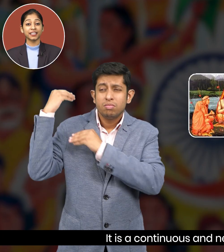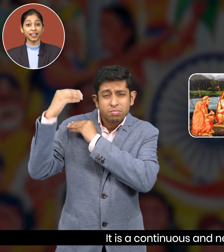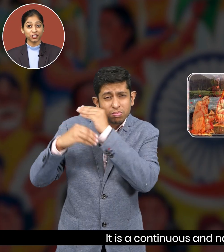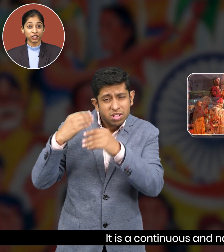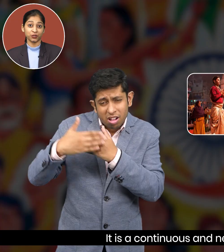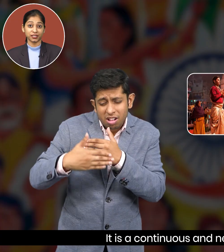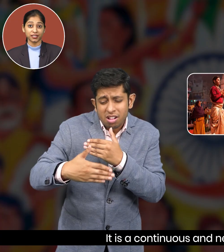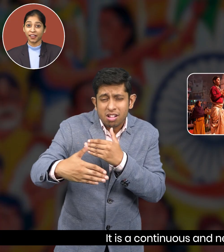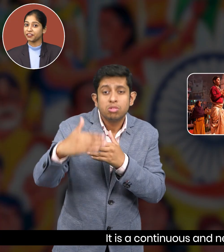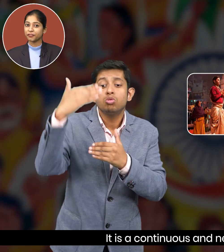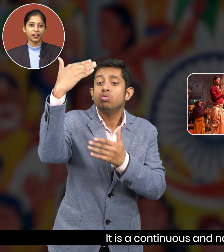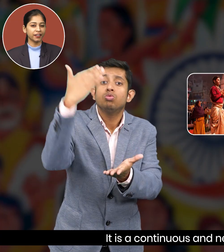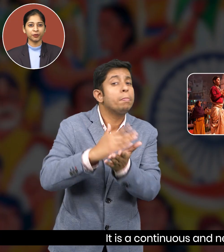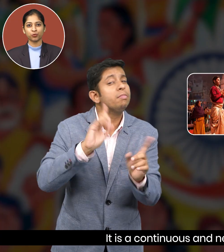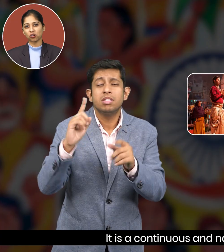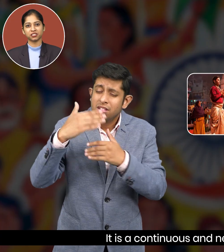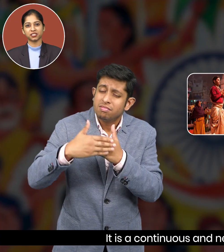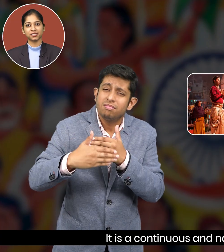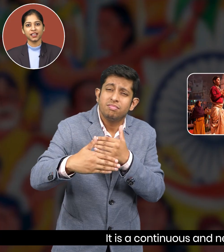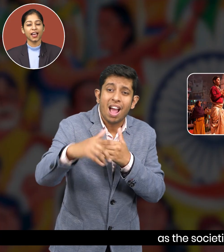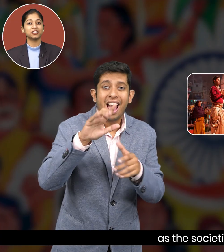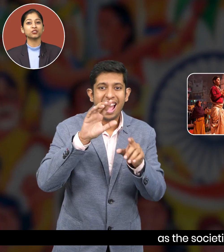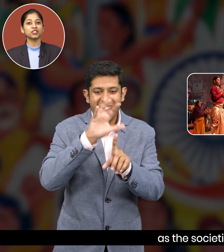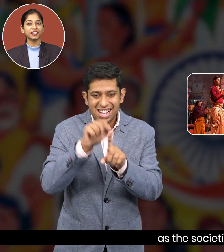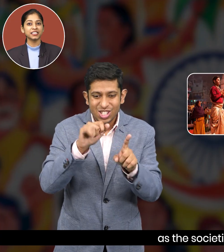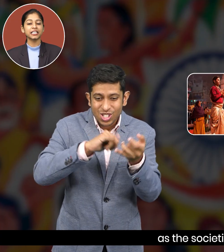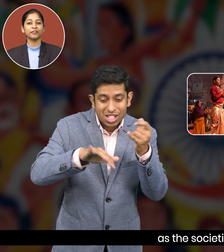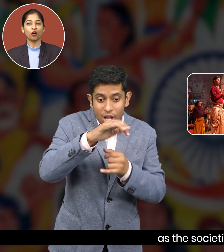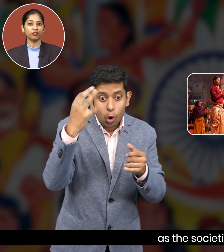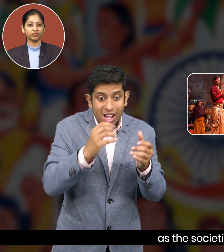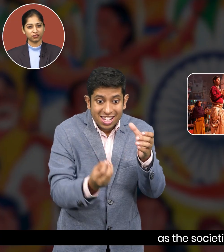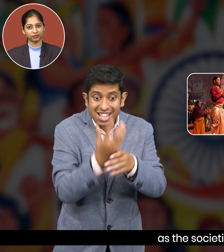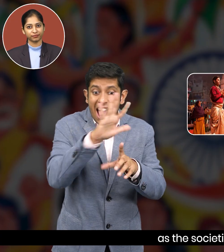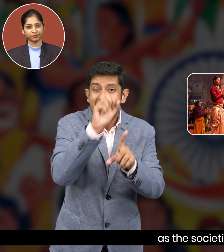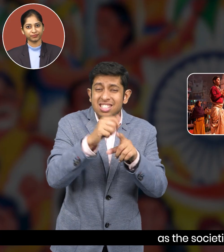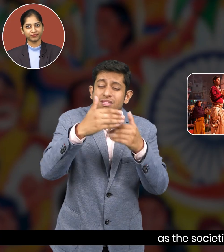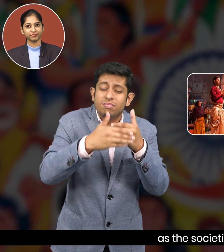It is a continuous and never-ending process as the societies evolve.